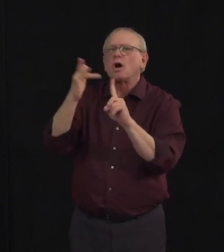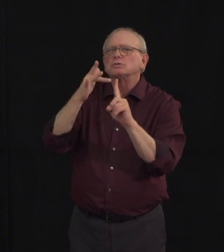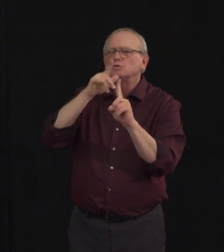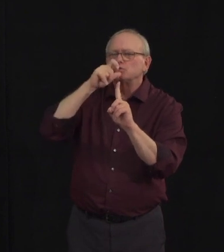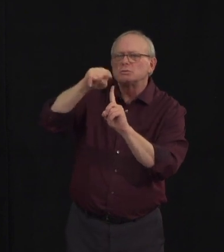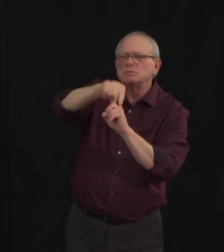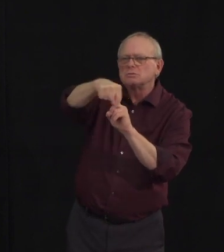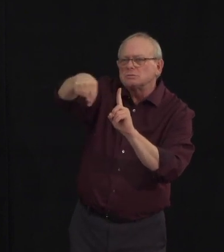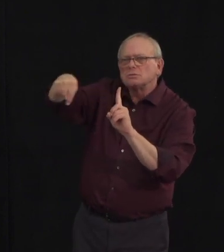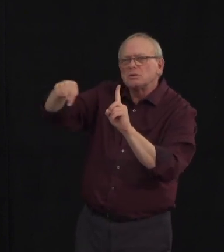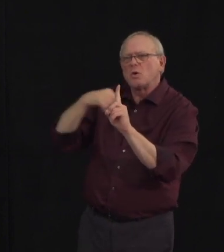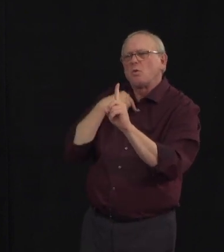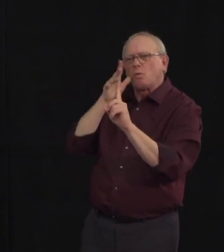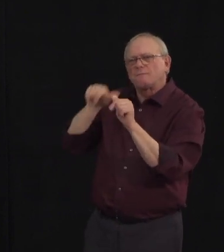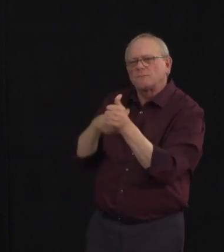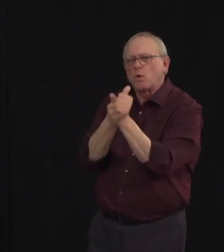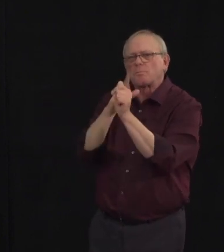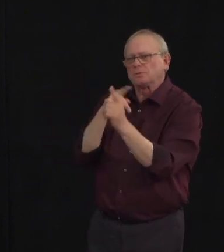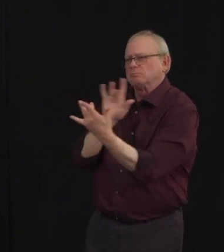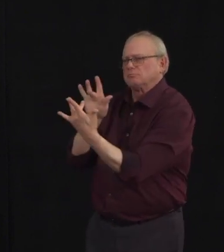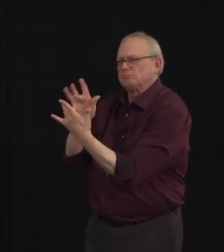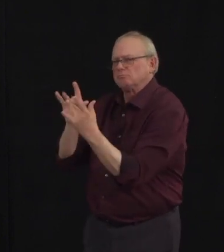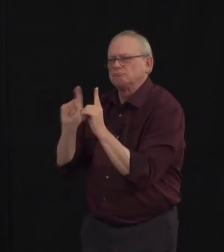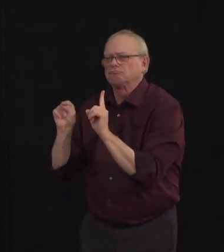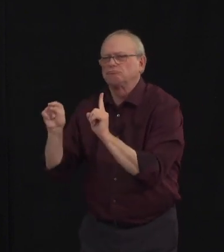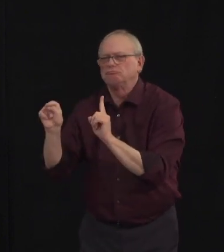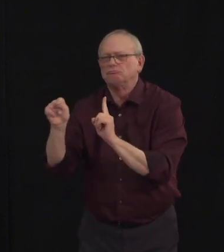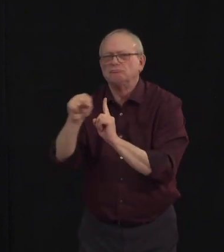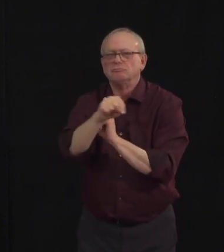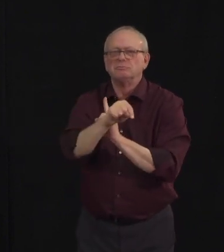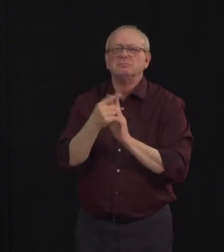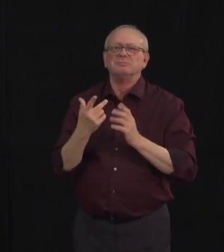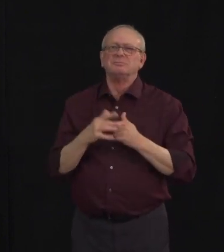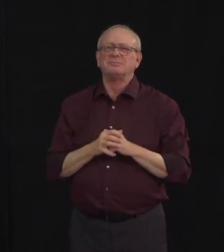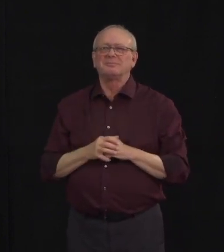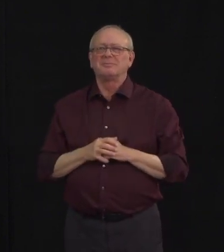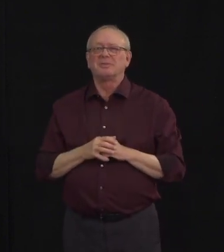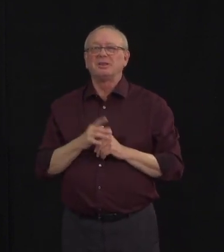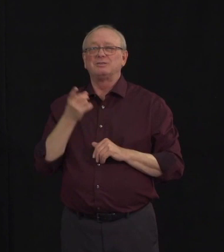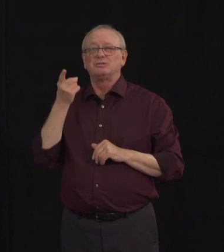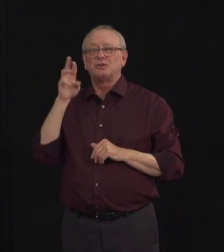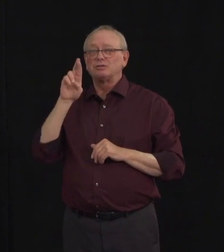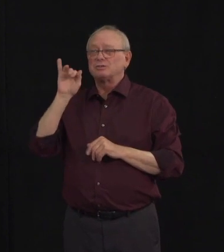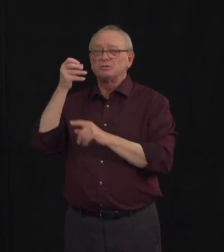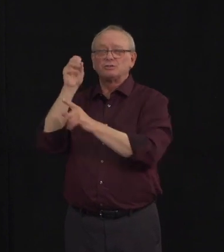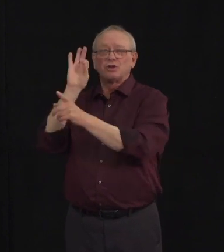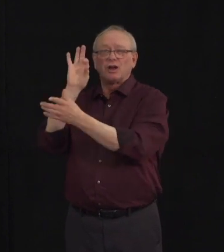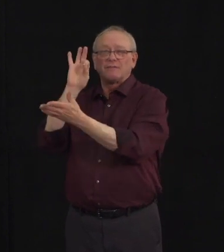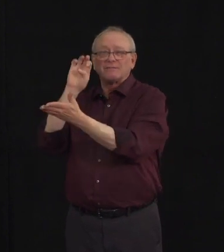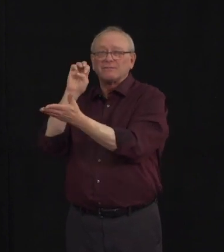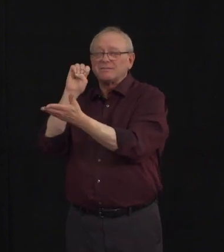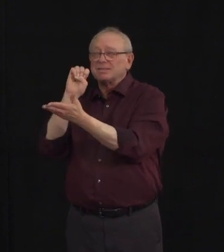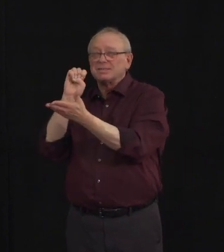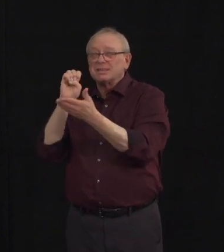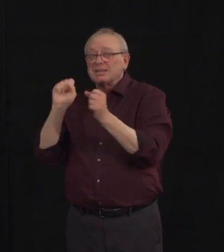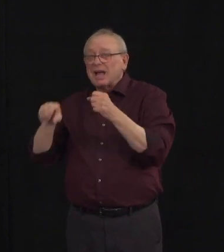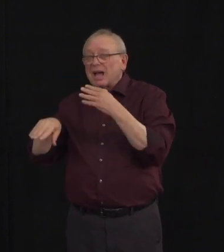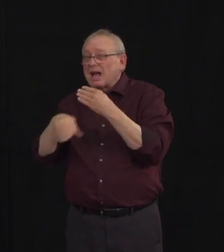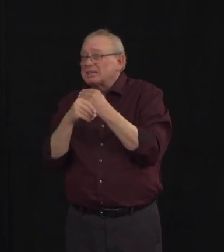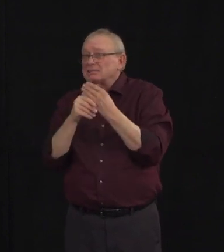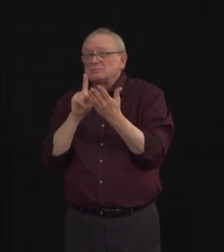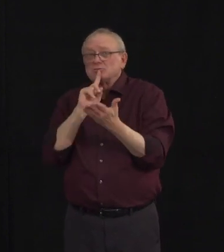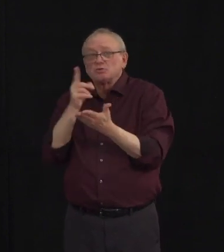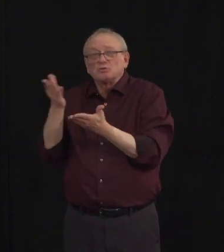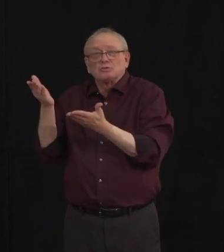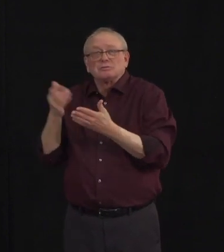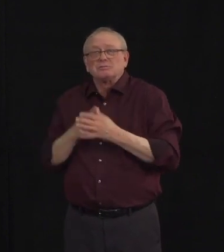So again, I'm not sure if Dr. Joffe has anything to add to that, but we will follow up and find out if we can determine how